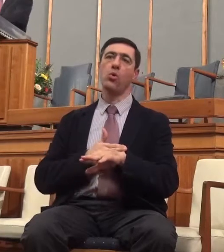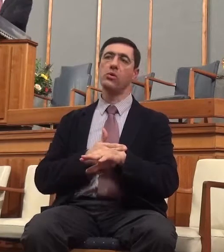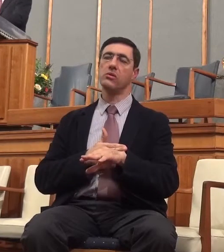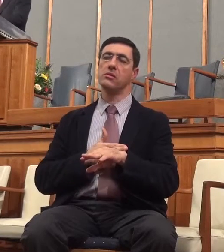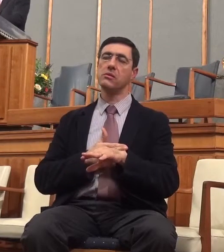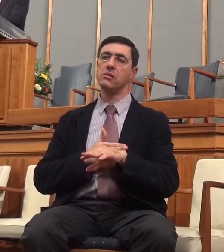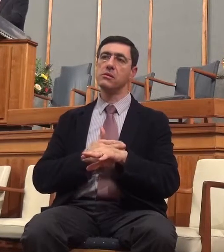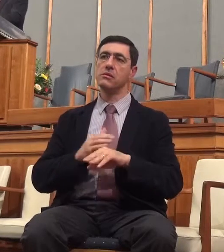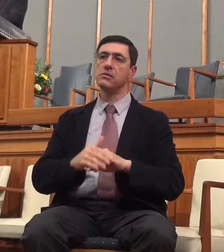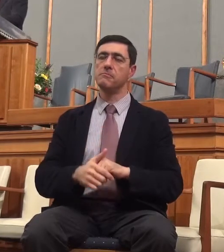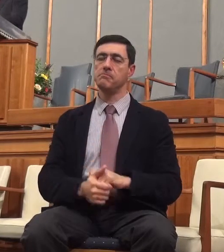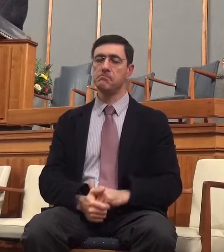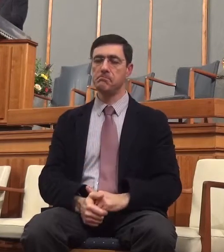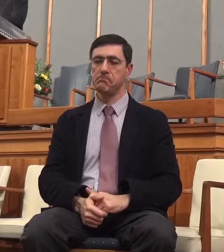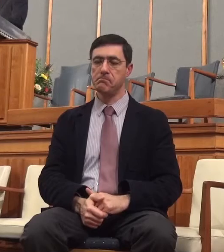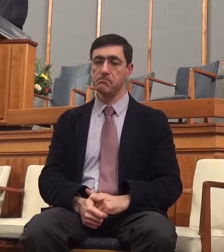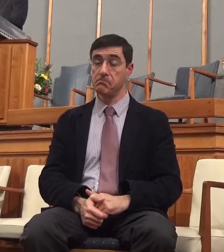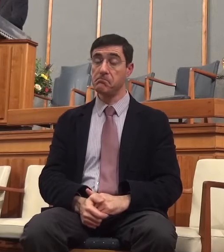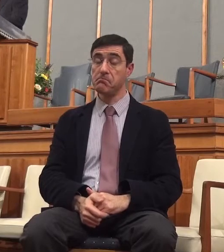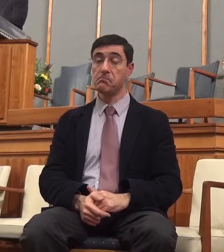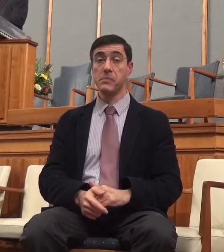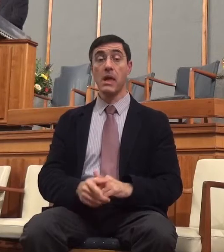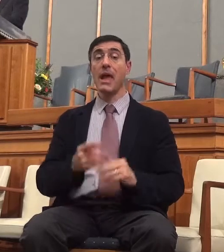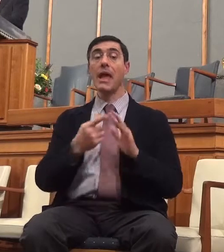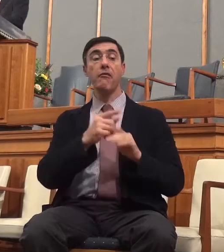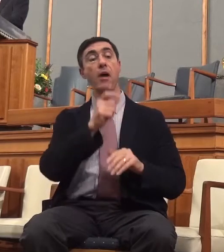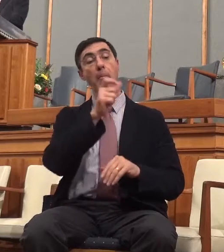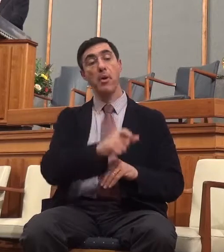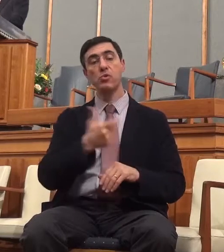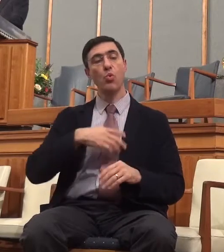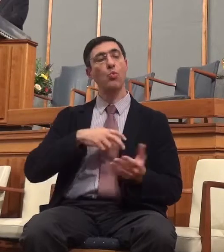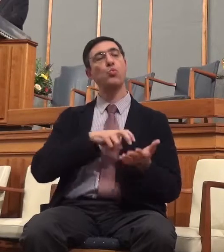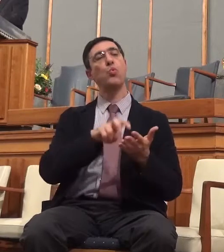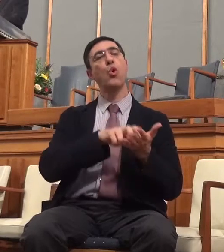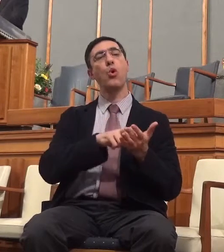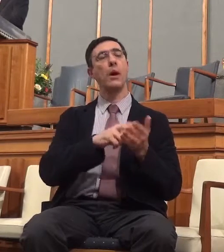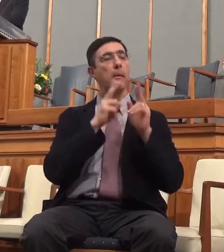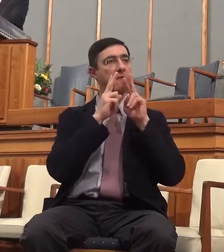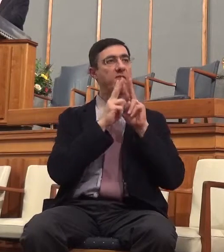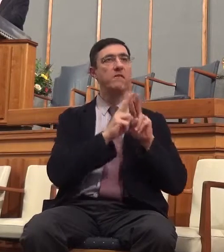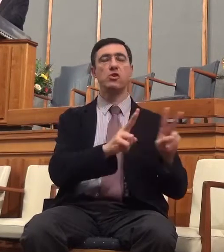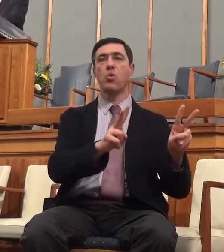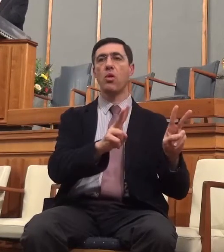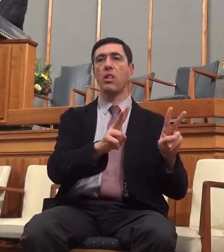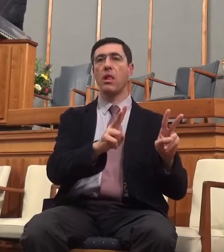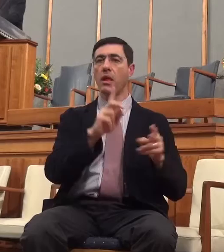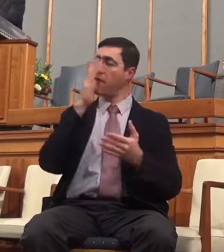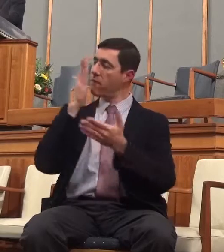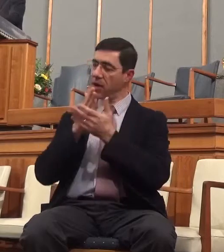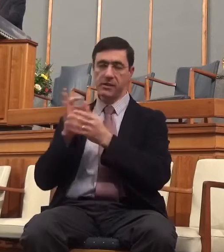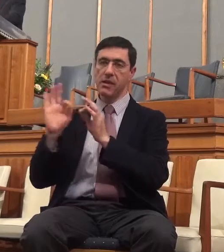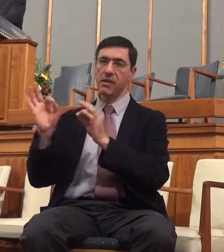Actually, the person who walks by sight and who thinks nothing of faith has to